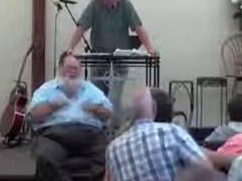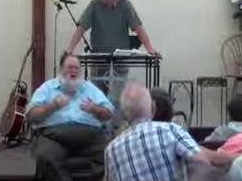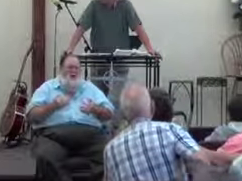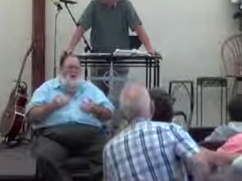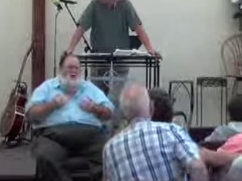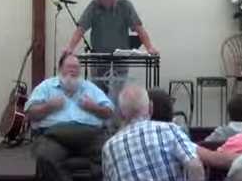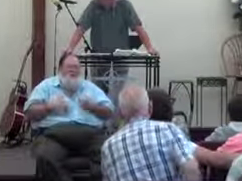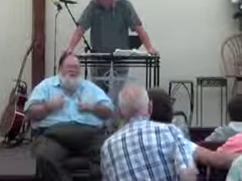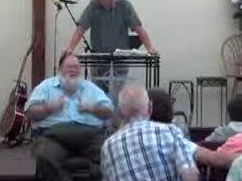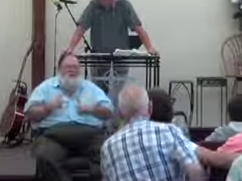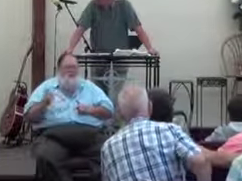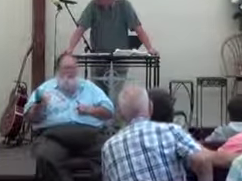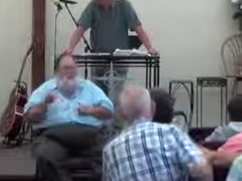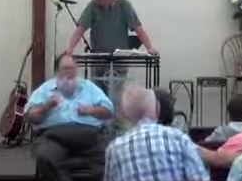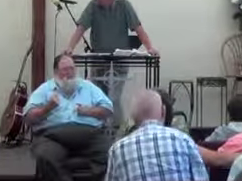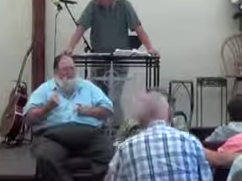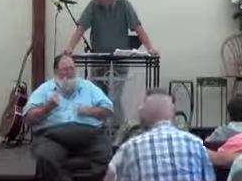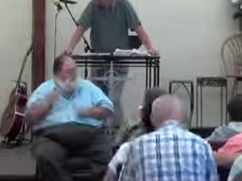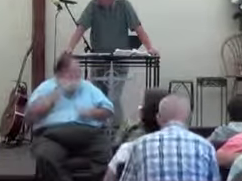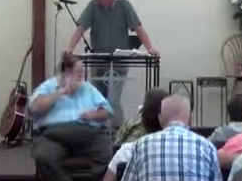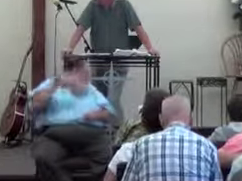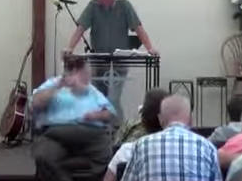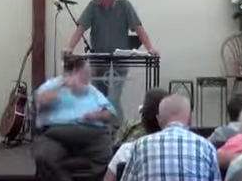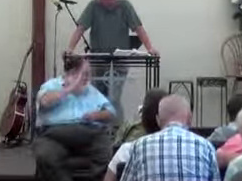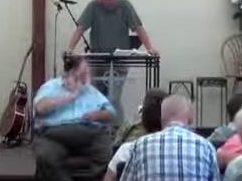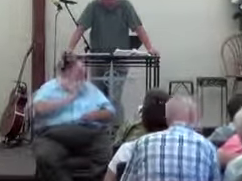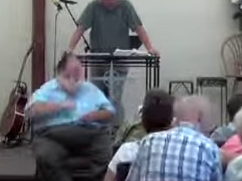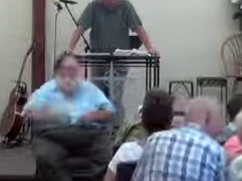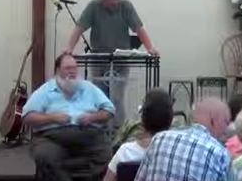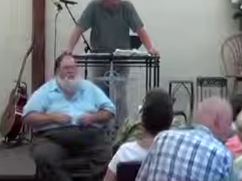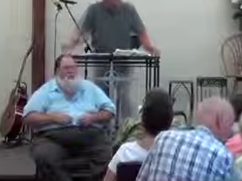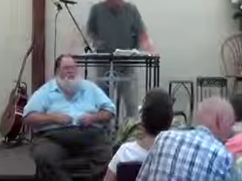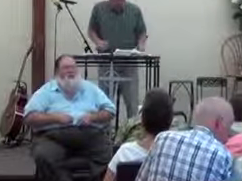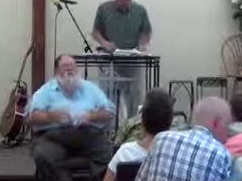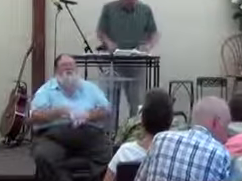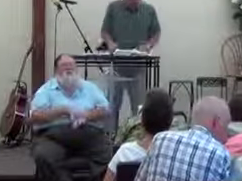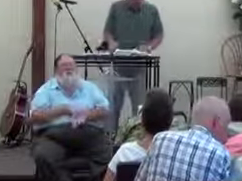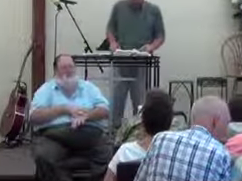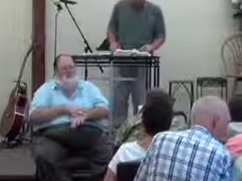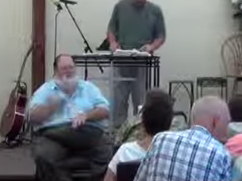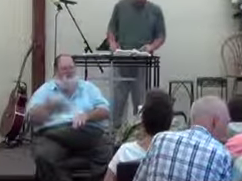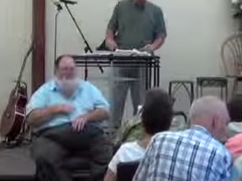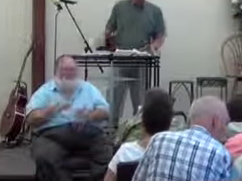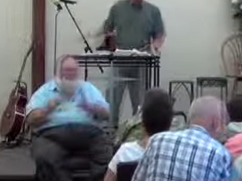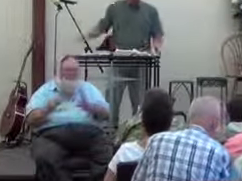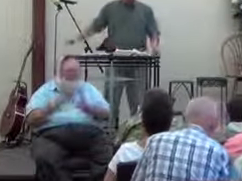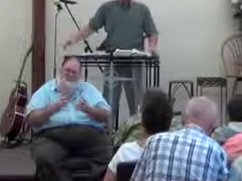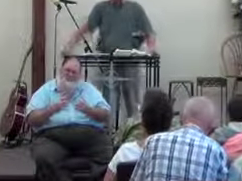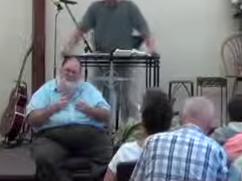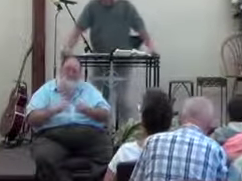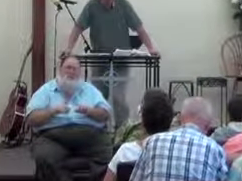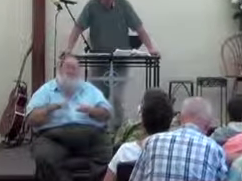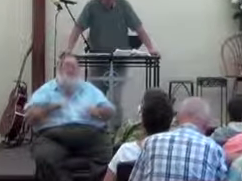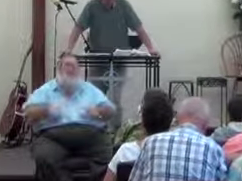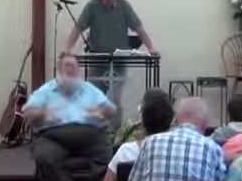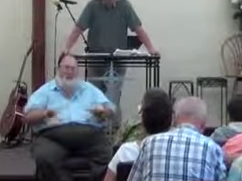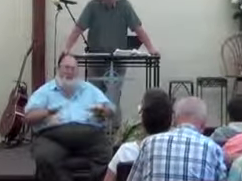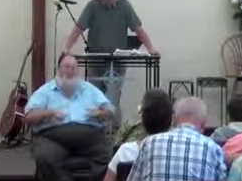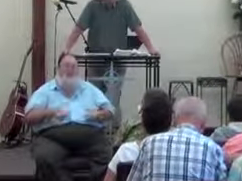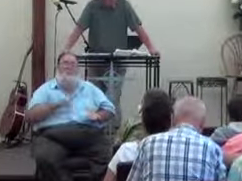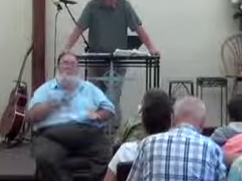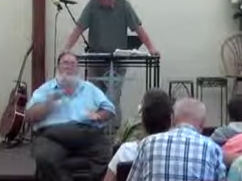in that, you know, just turn their back on God. And slowly it seems like we've deteriorated. But I'm still proud of where we